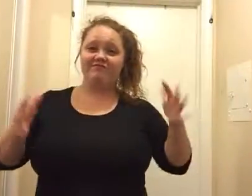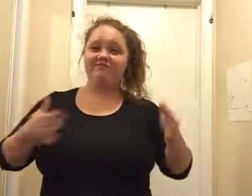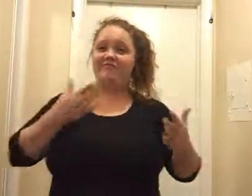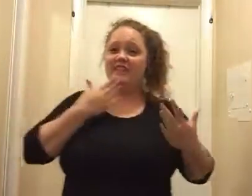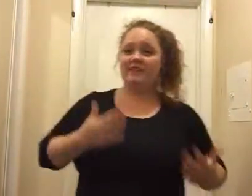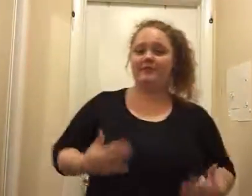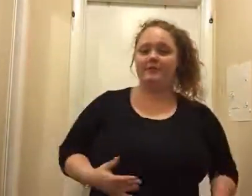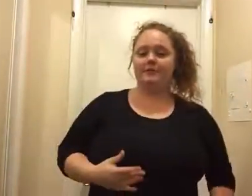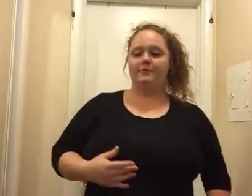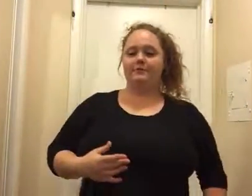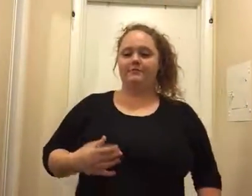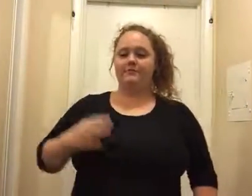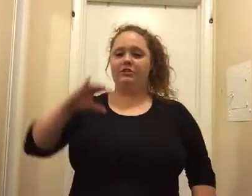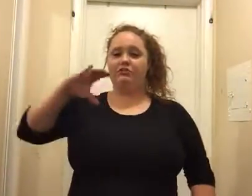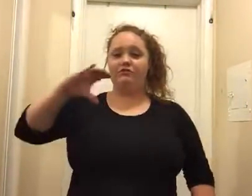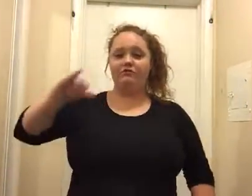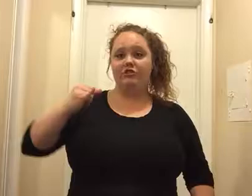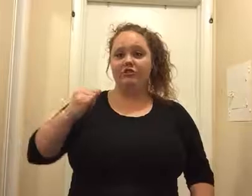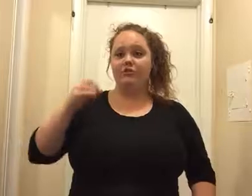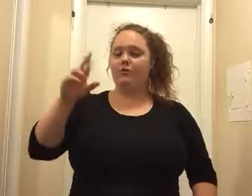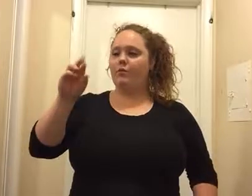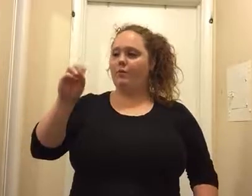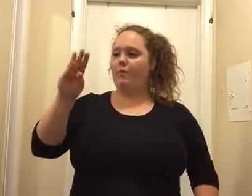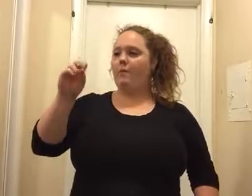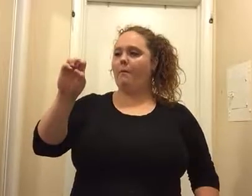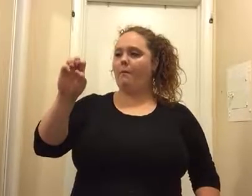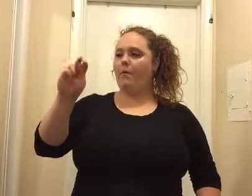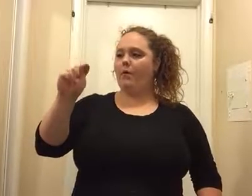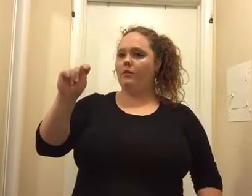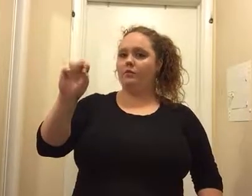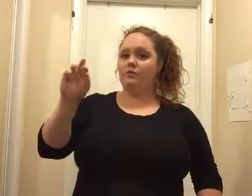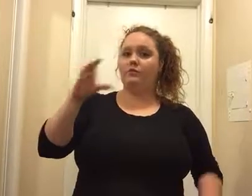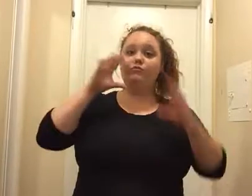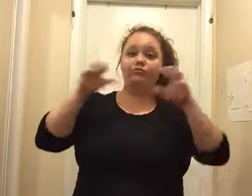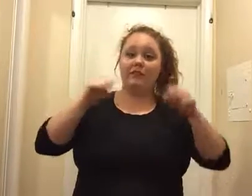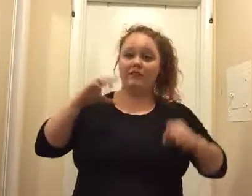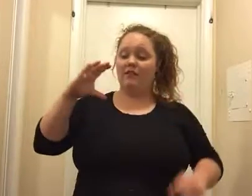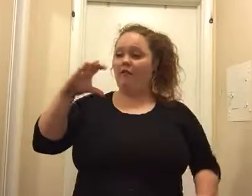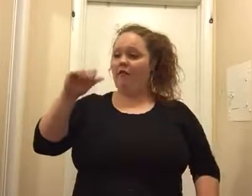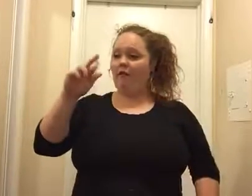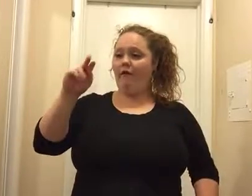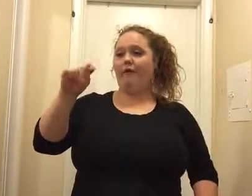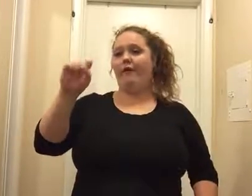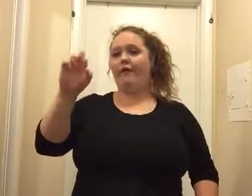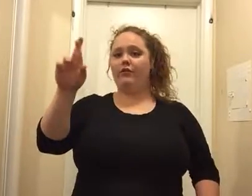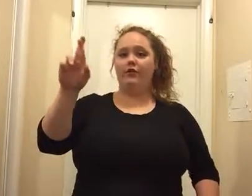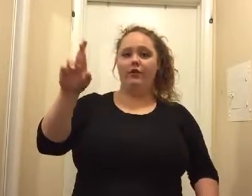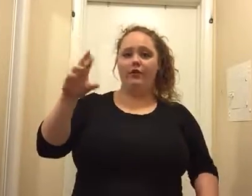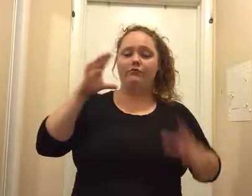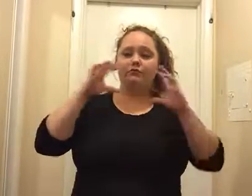Chief Justice Roberts, President Carter, President Clinton, President